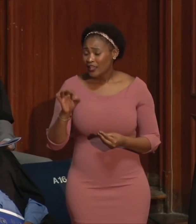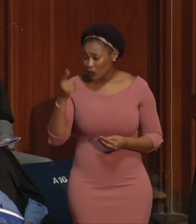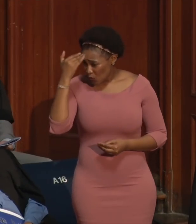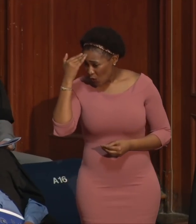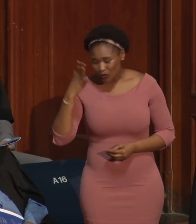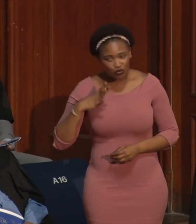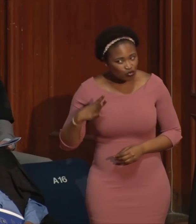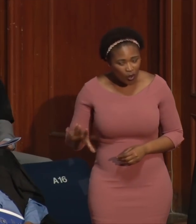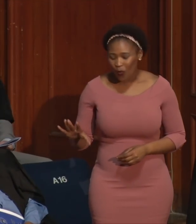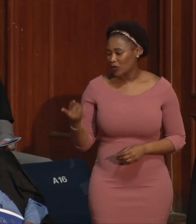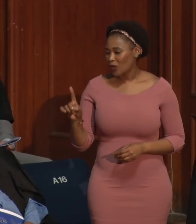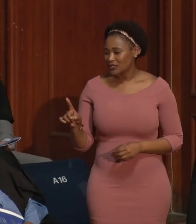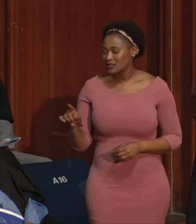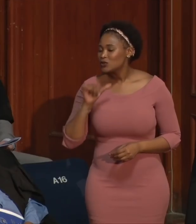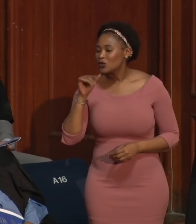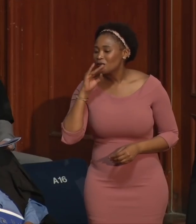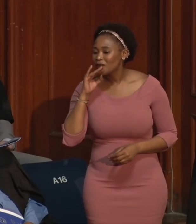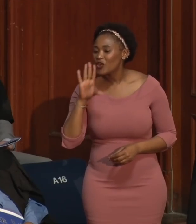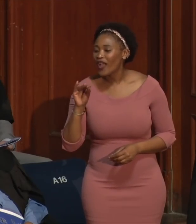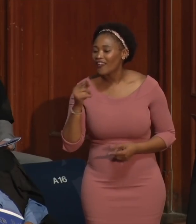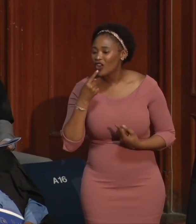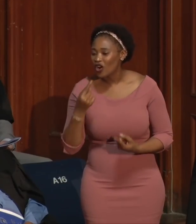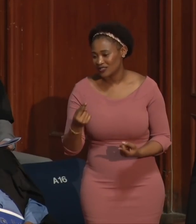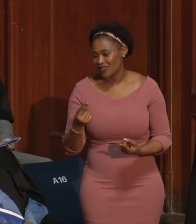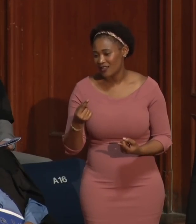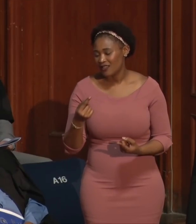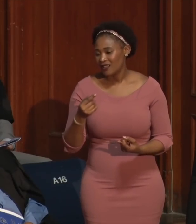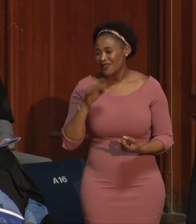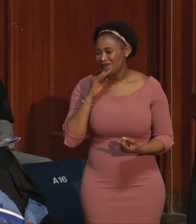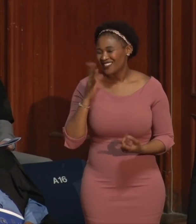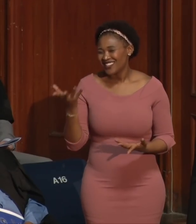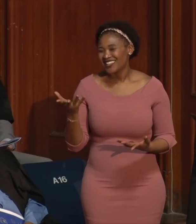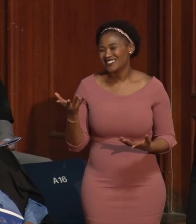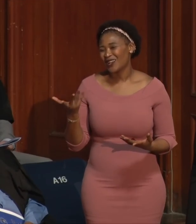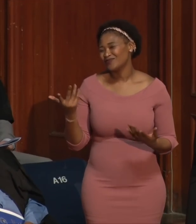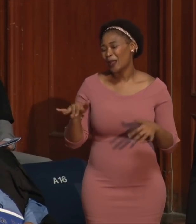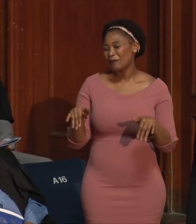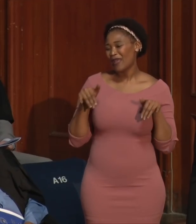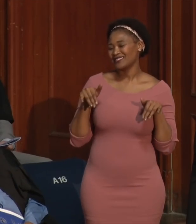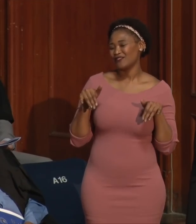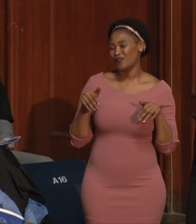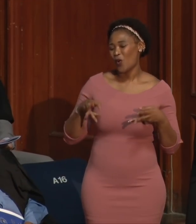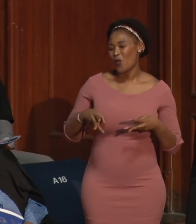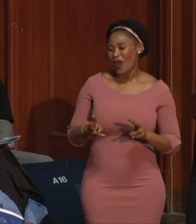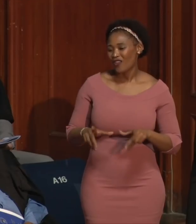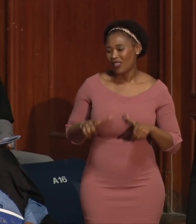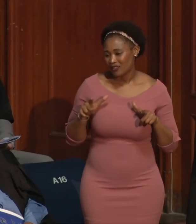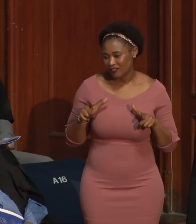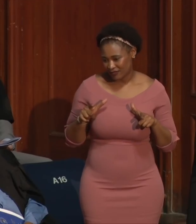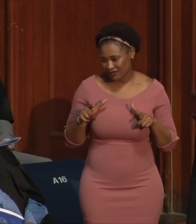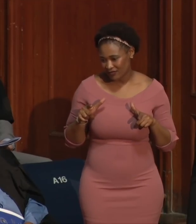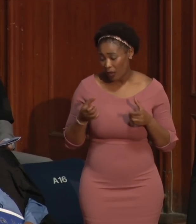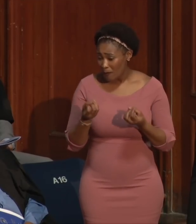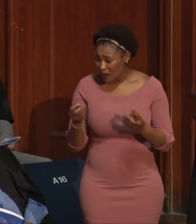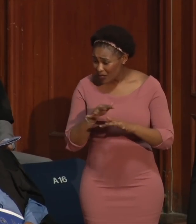you don't like, isn't actually an answer. It's a very passive form of living. Many people